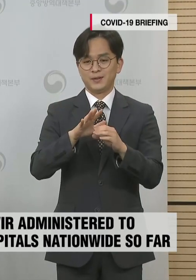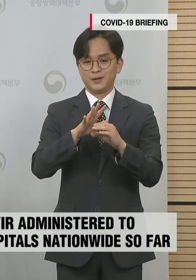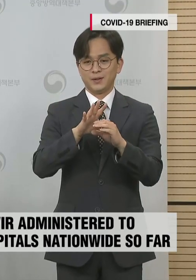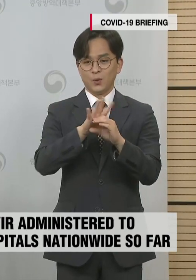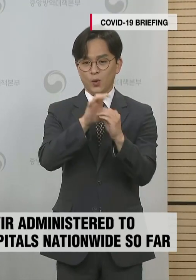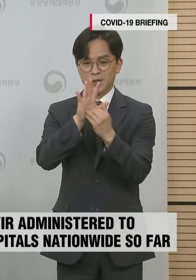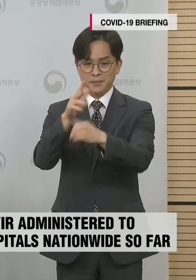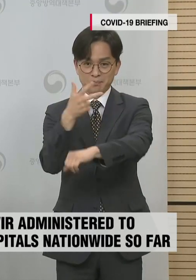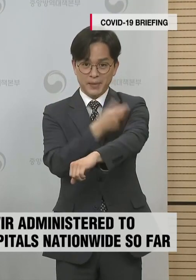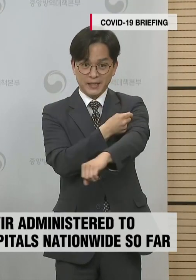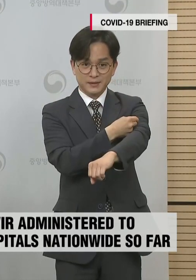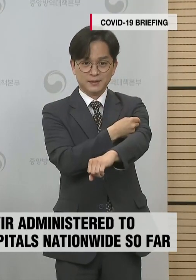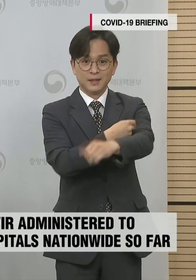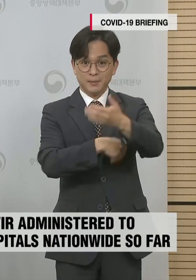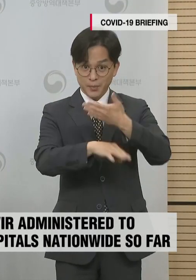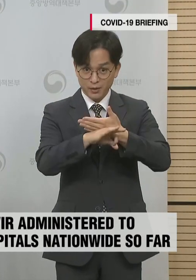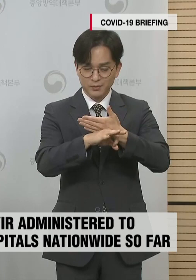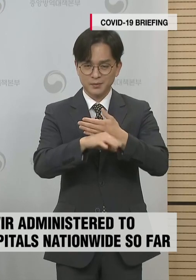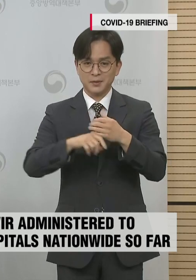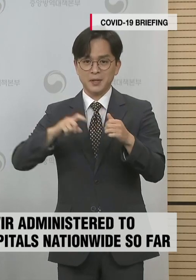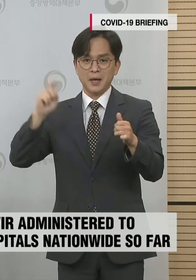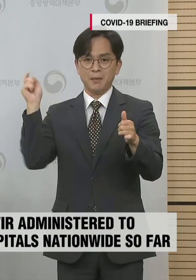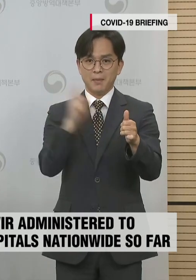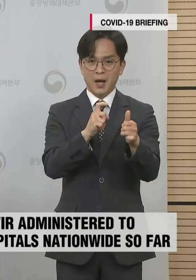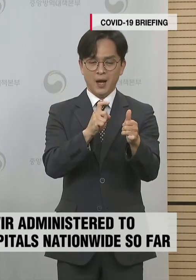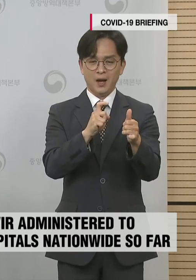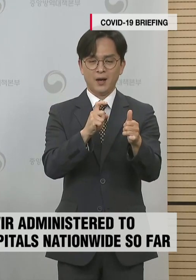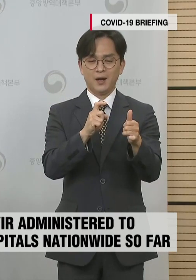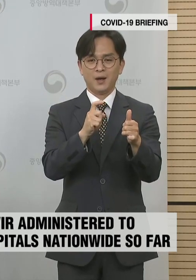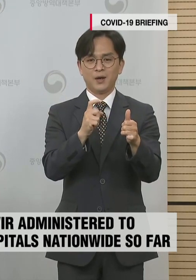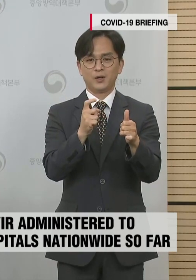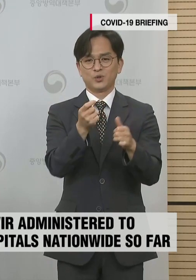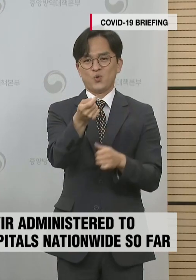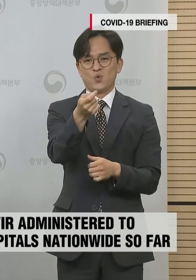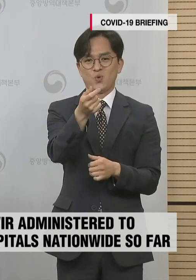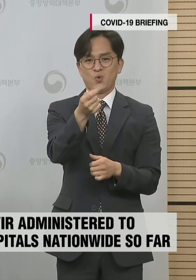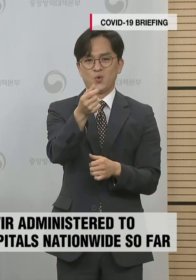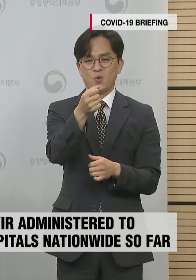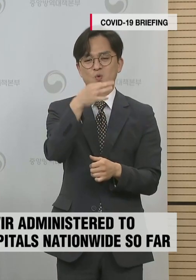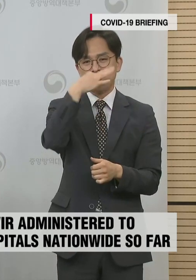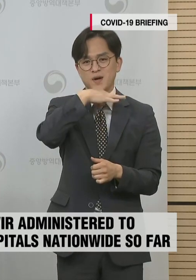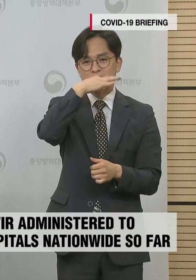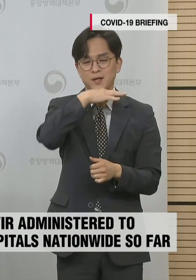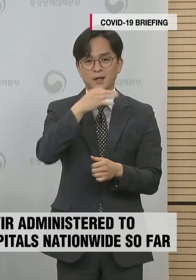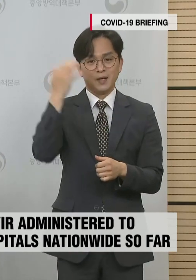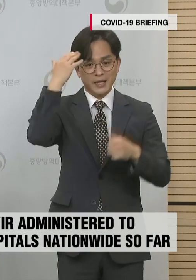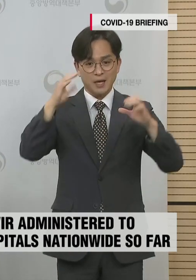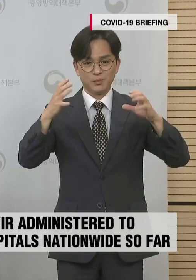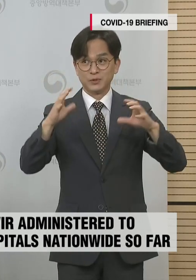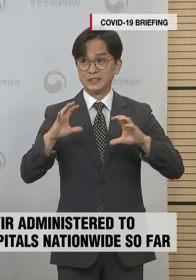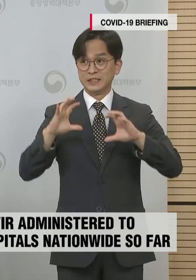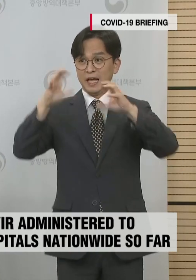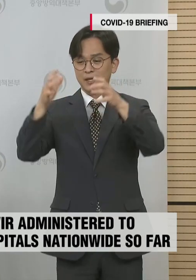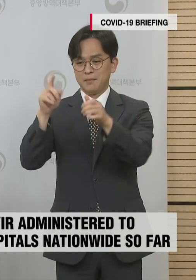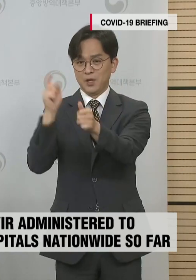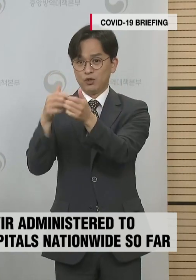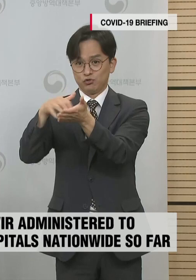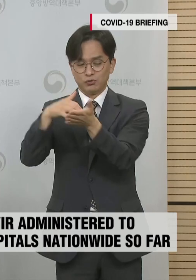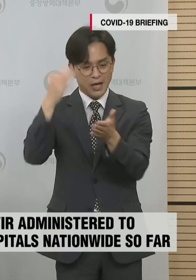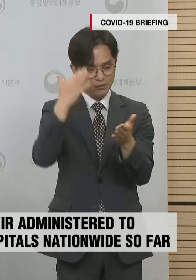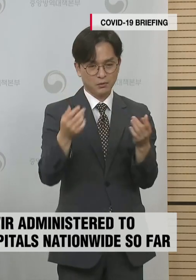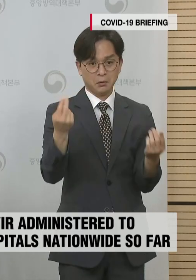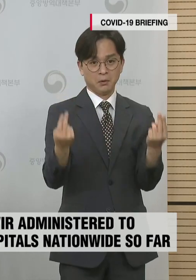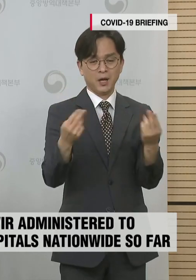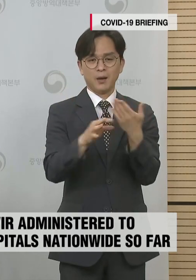virus. However, as for COVID-19, this rate is very low. And as for South Korea, which has a